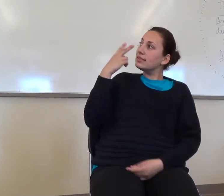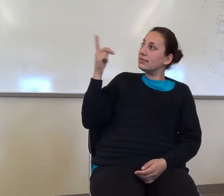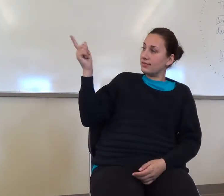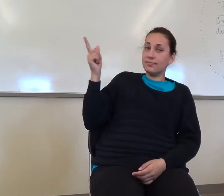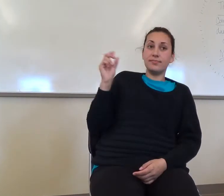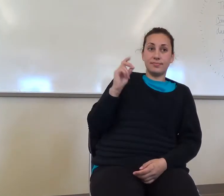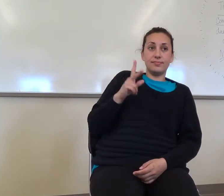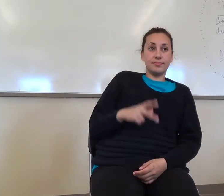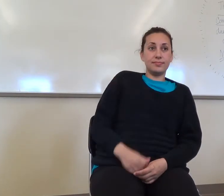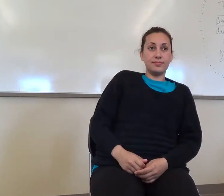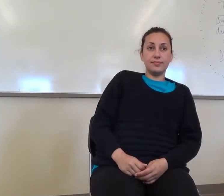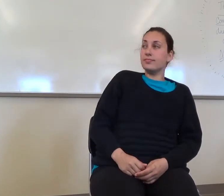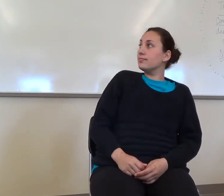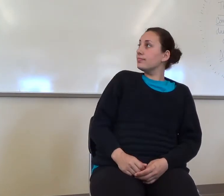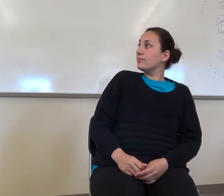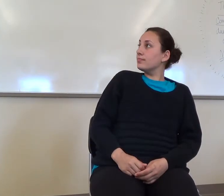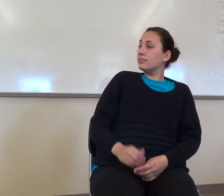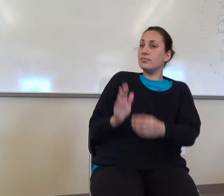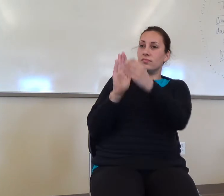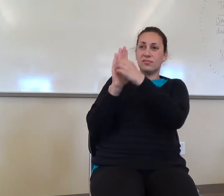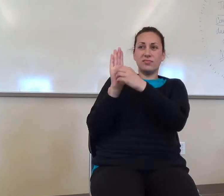And making, doesn't have to be a whole lot,